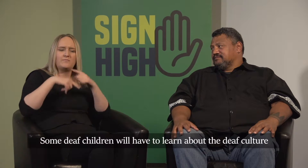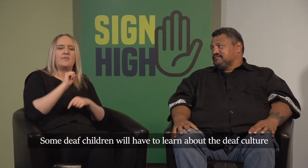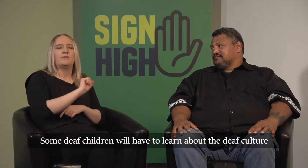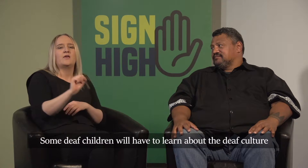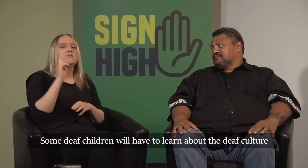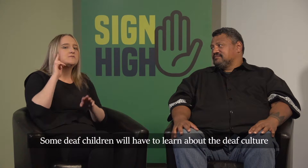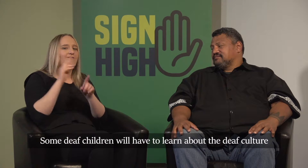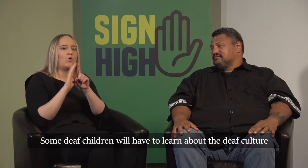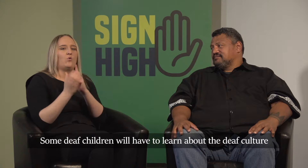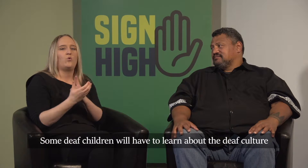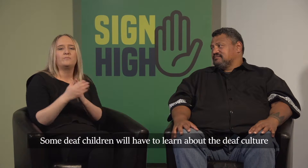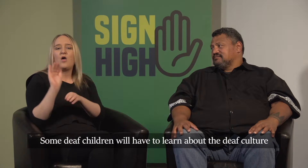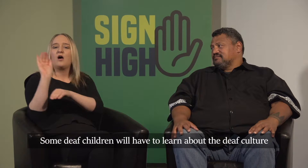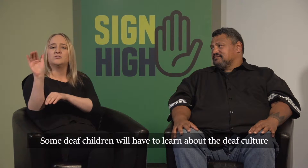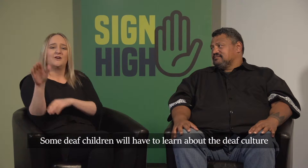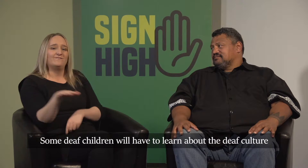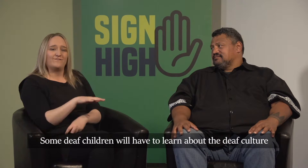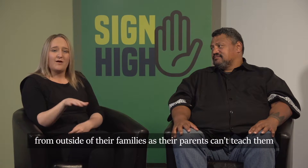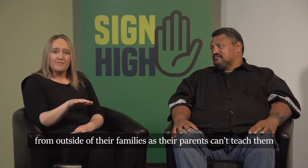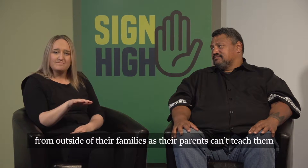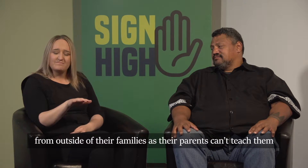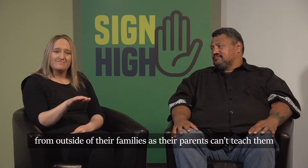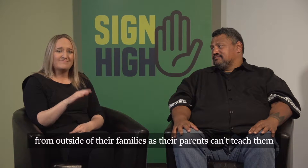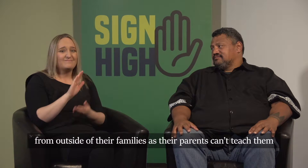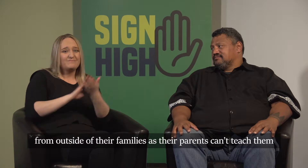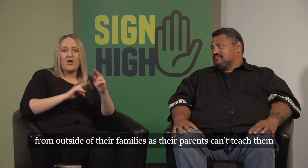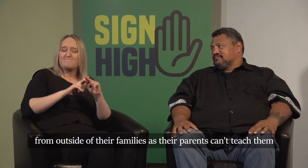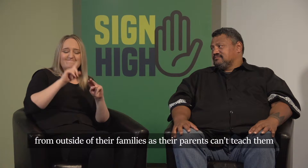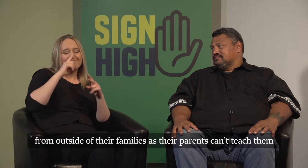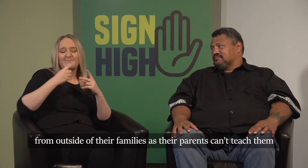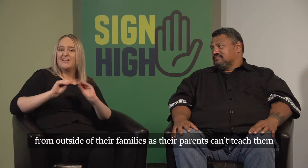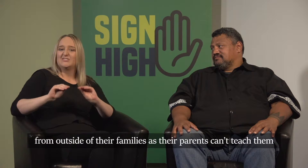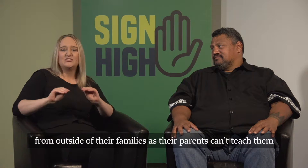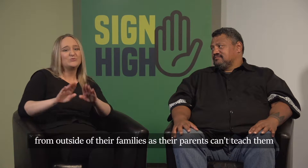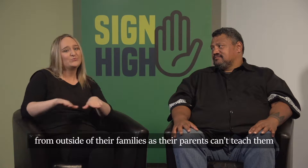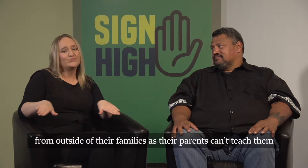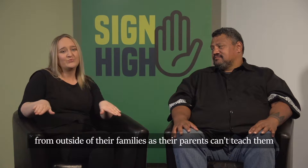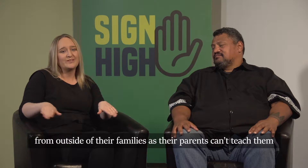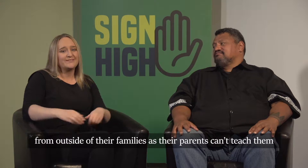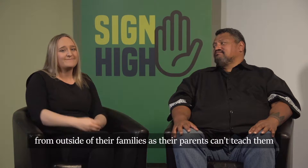Some deaf children will have to learn about their deaf culture from outside of their families, as their parents can't teach them.